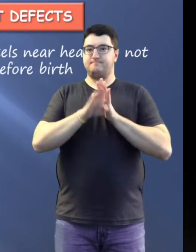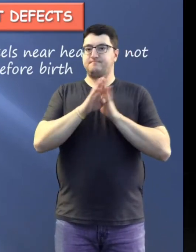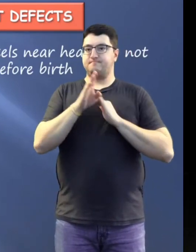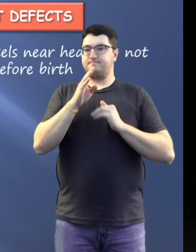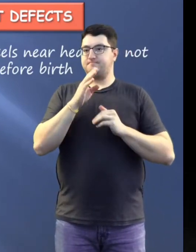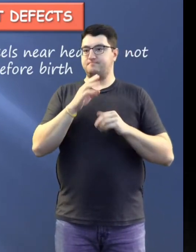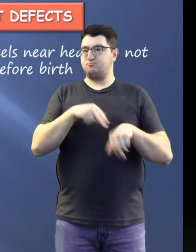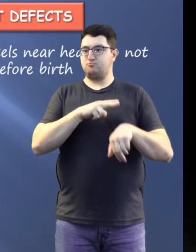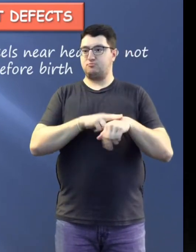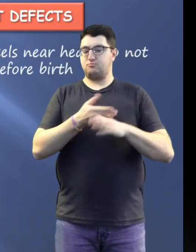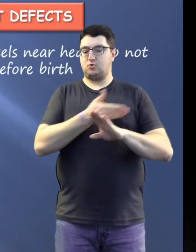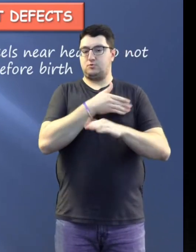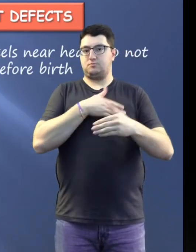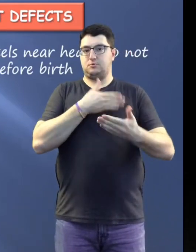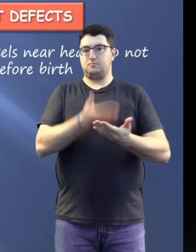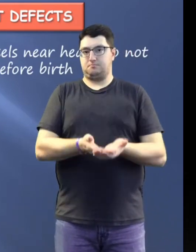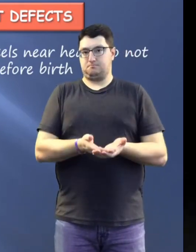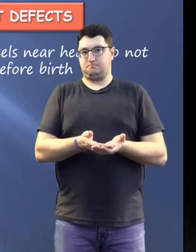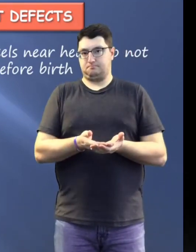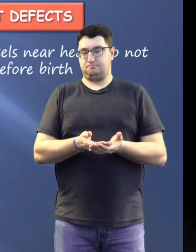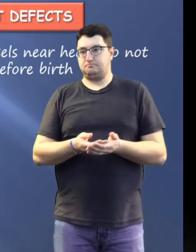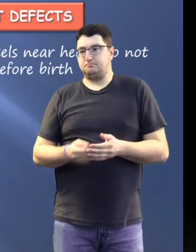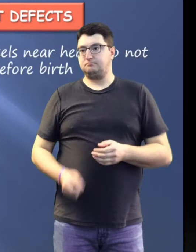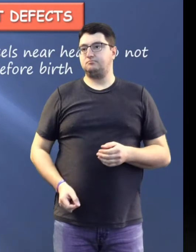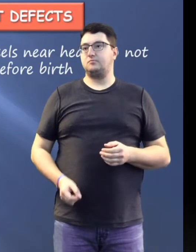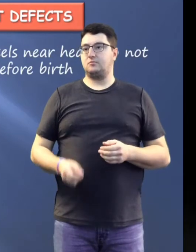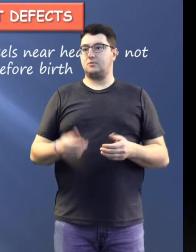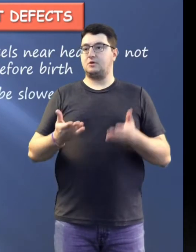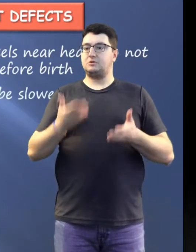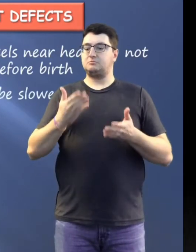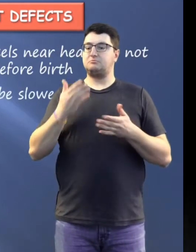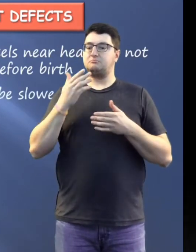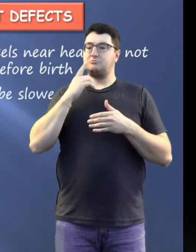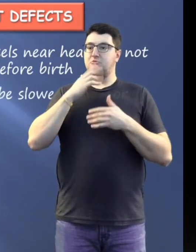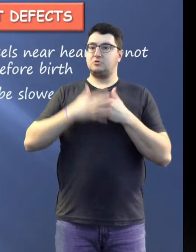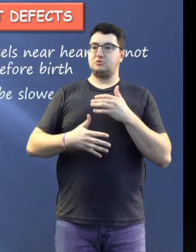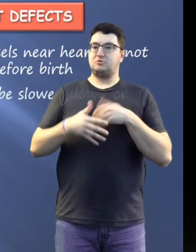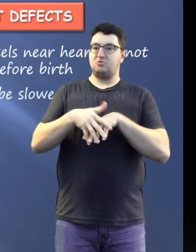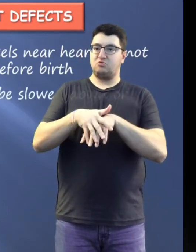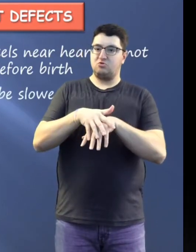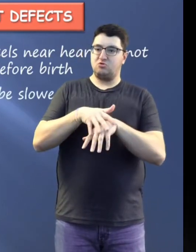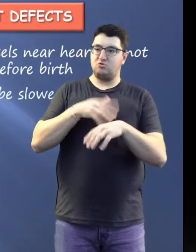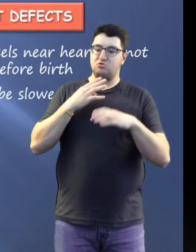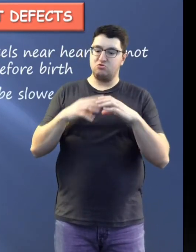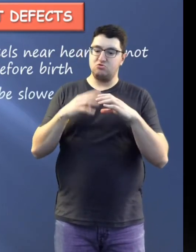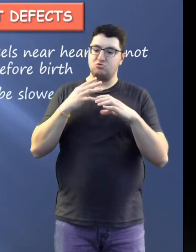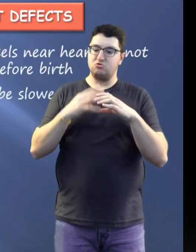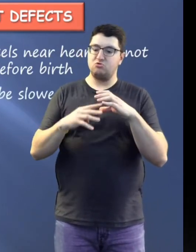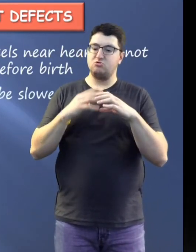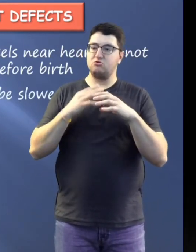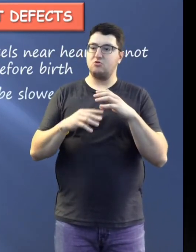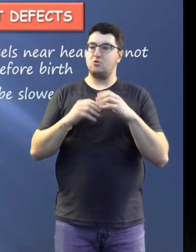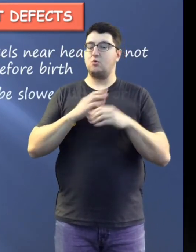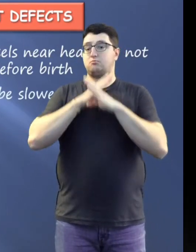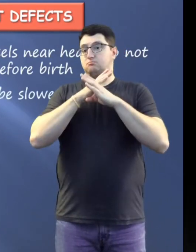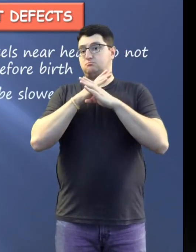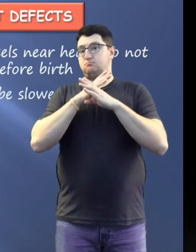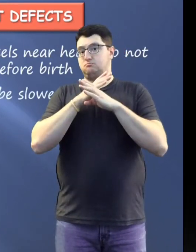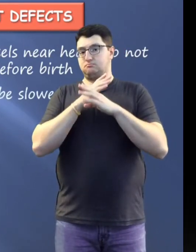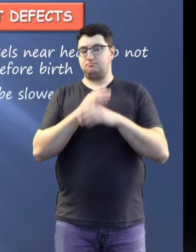before birth. As a result, blood flow may be slowed down or blocked in the heart or in the vessels